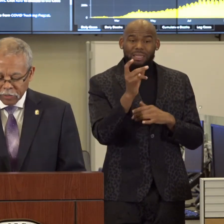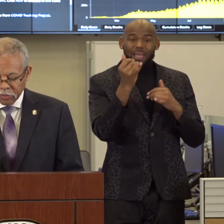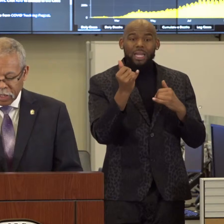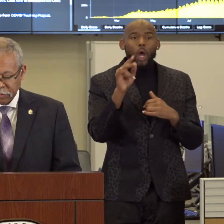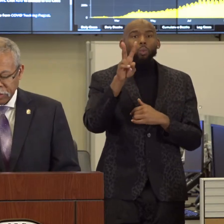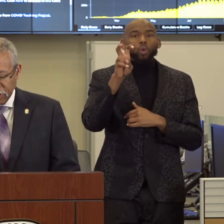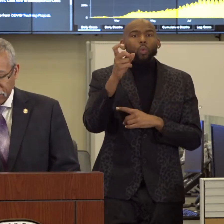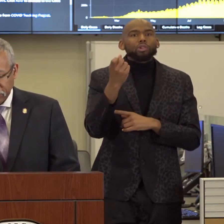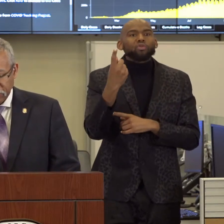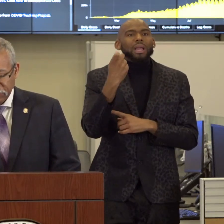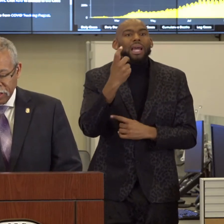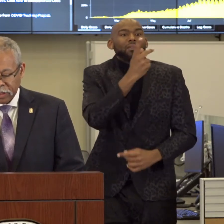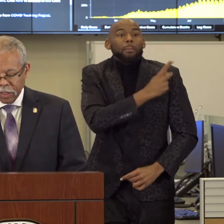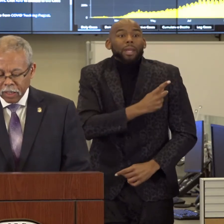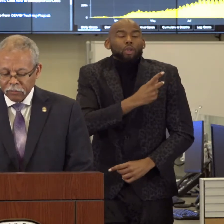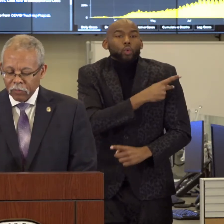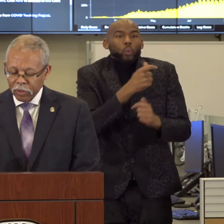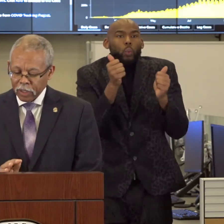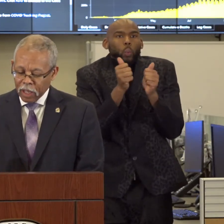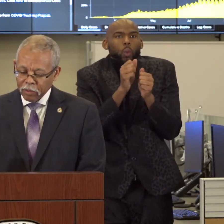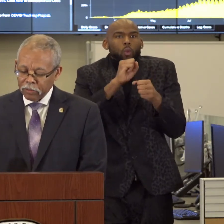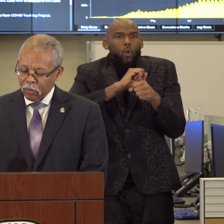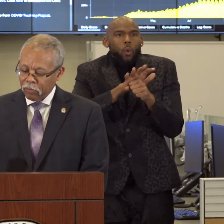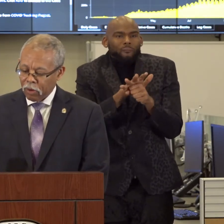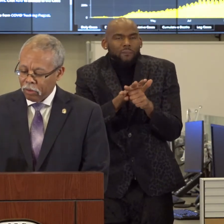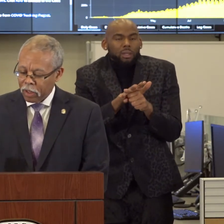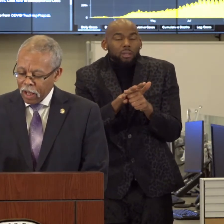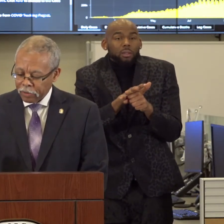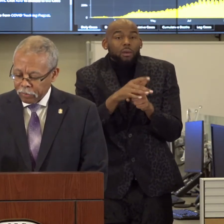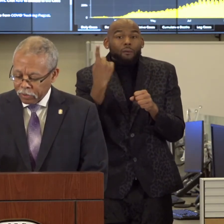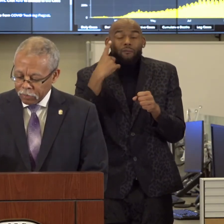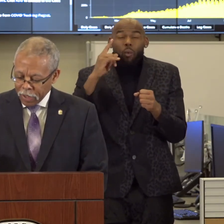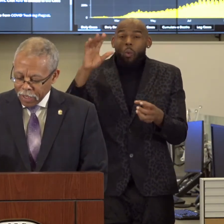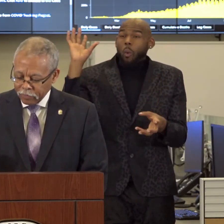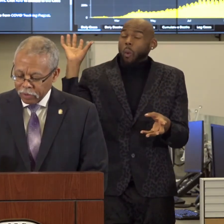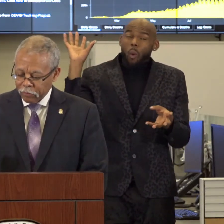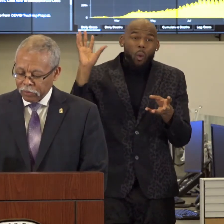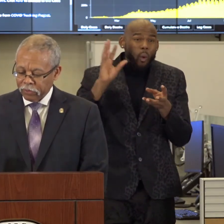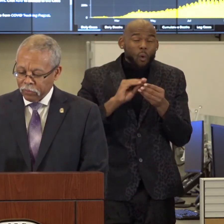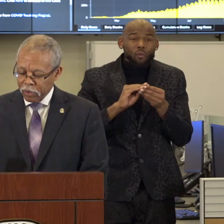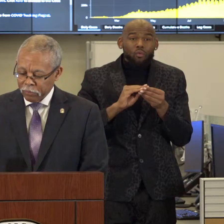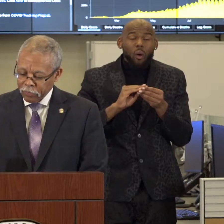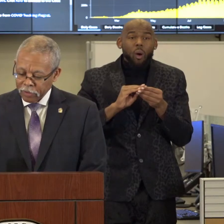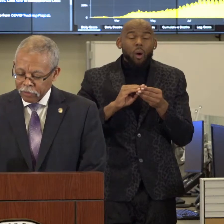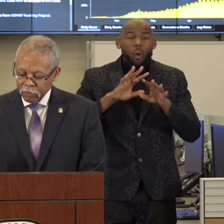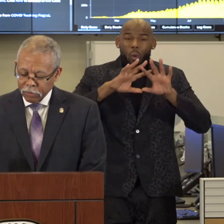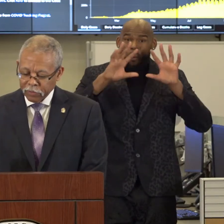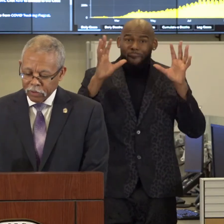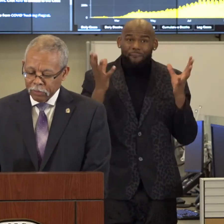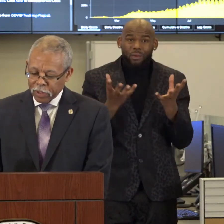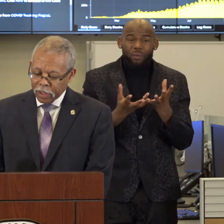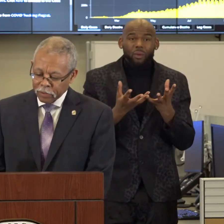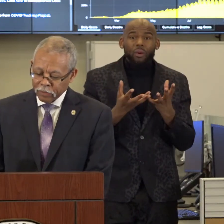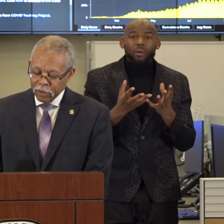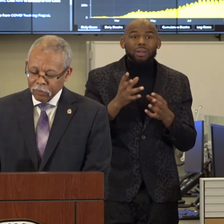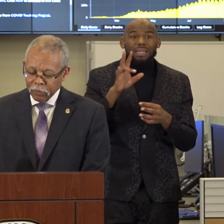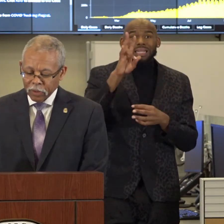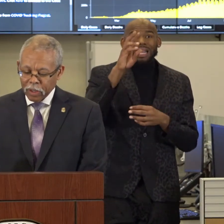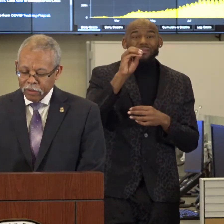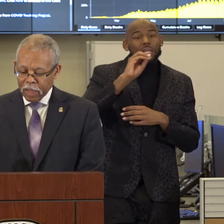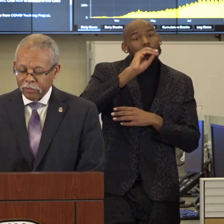211 patients hospitalized with COVID-19. For the county's overall hospital capacity, which is 47% of the